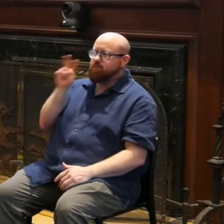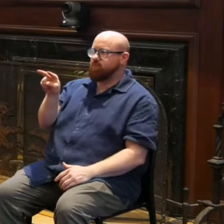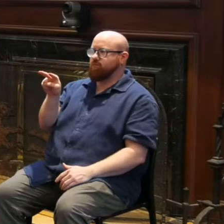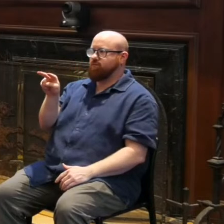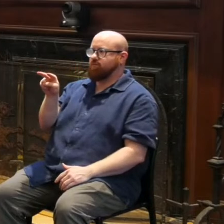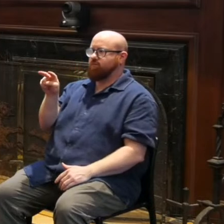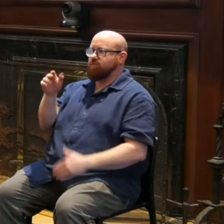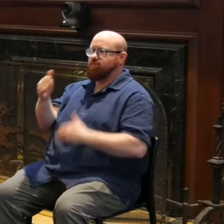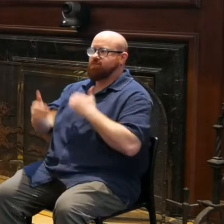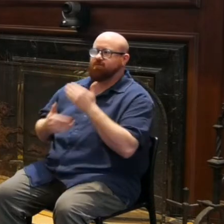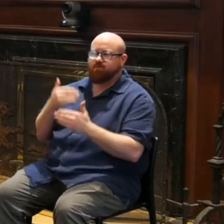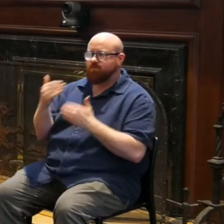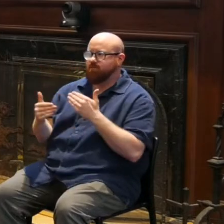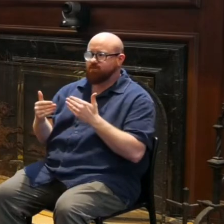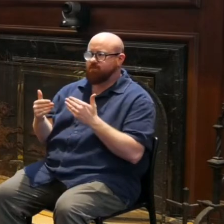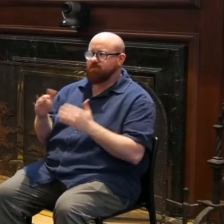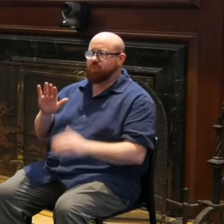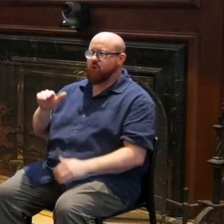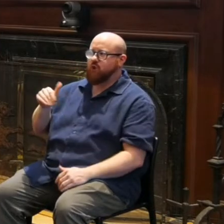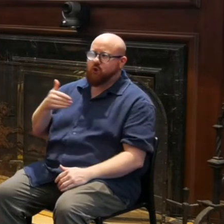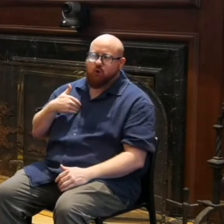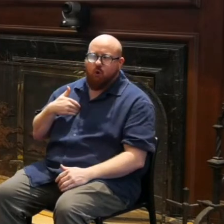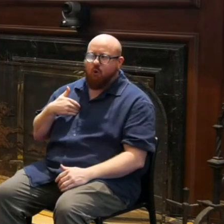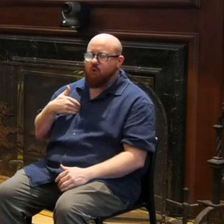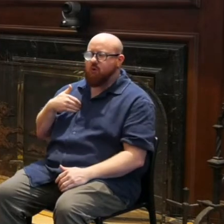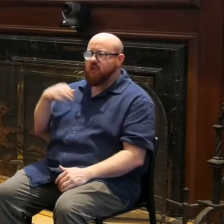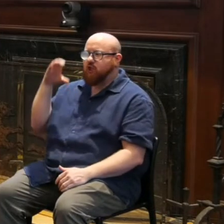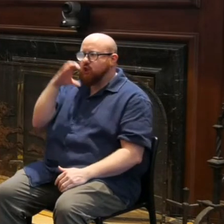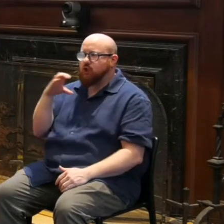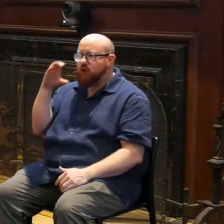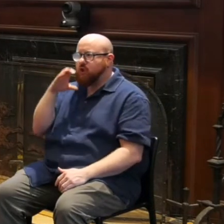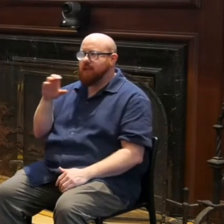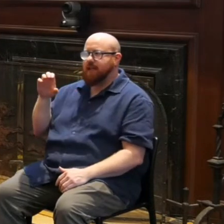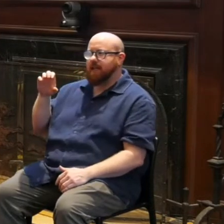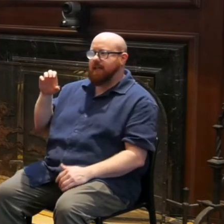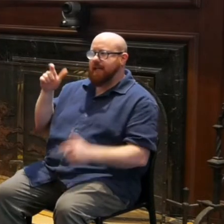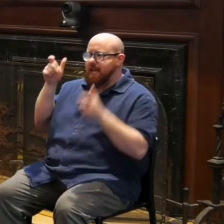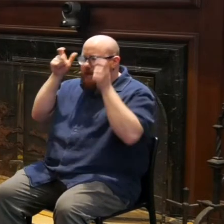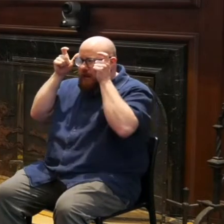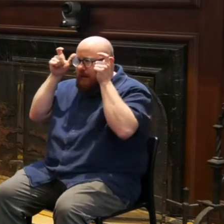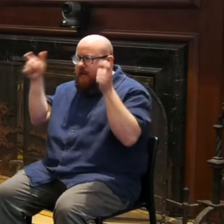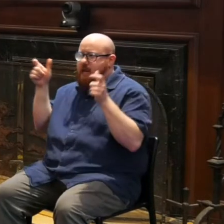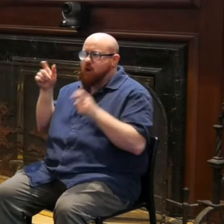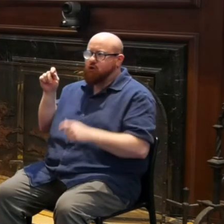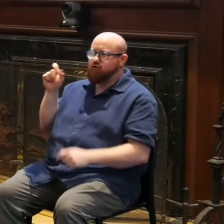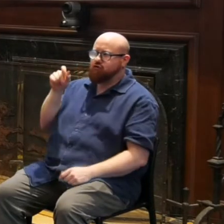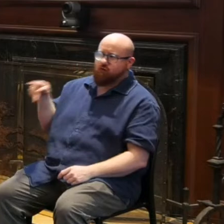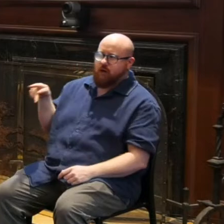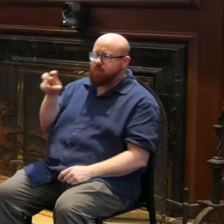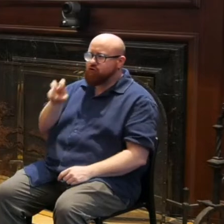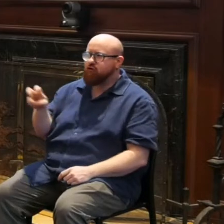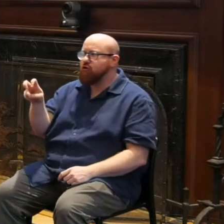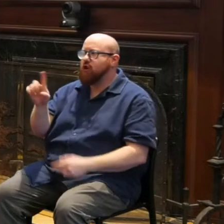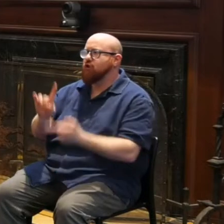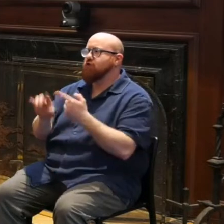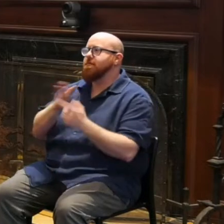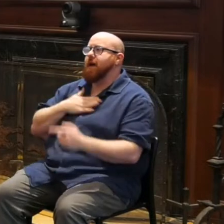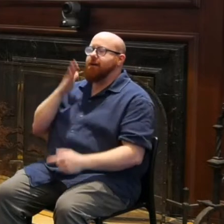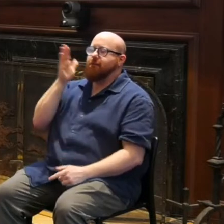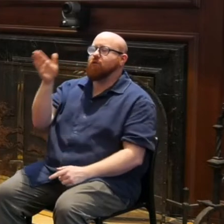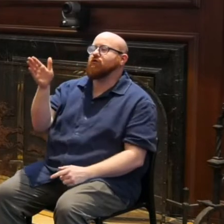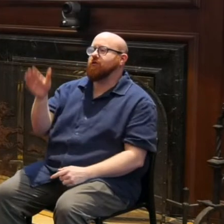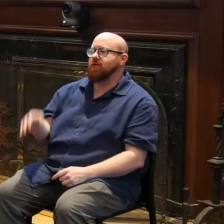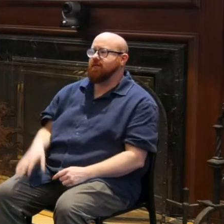to continue this soul-searching and ego-tripping journey into my future. Thank